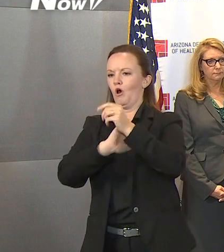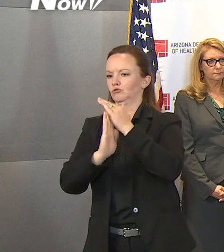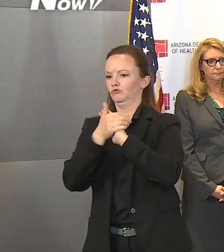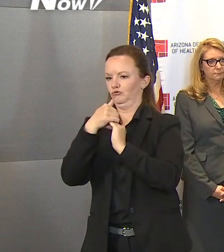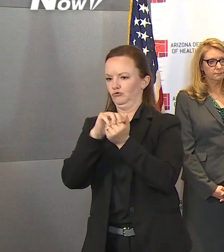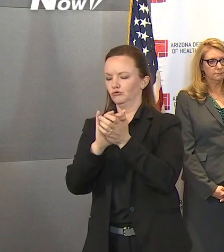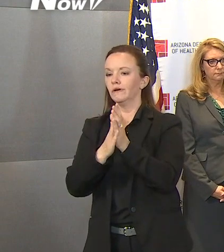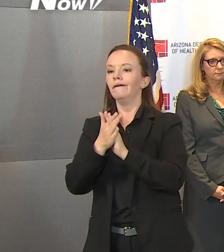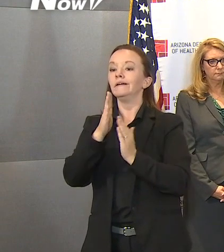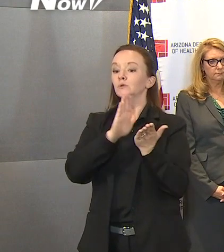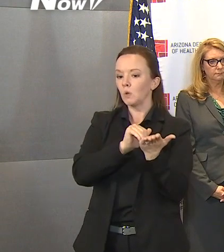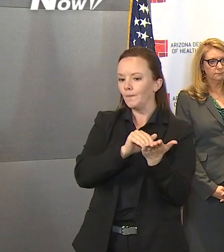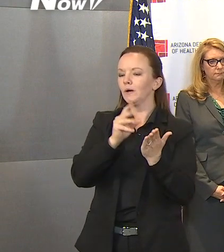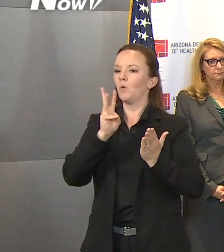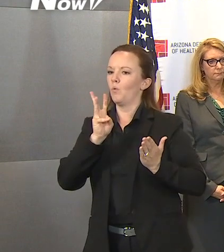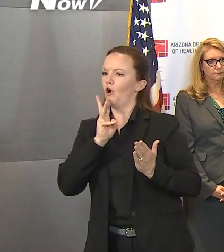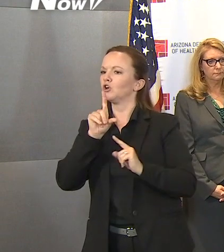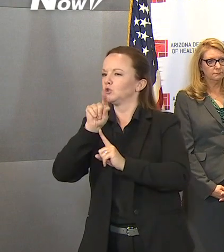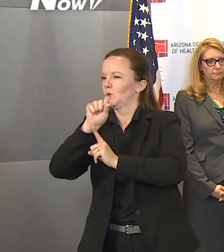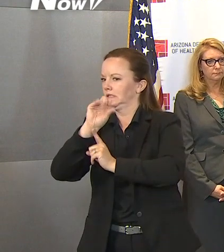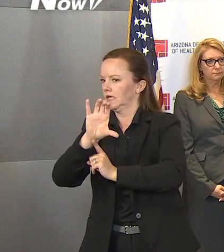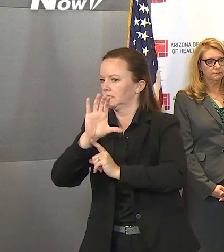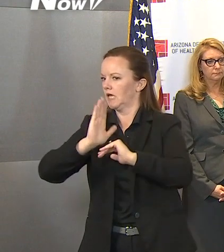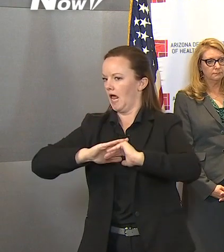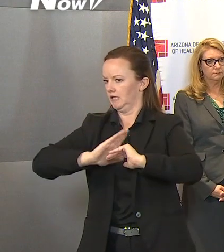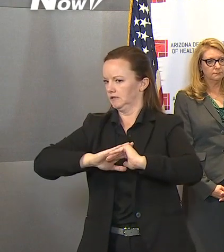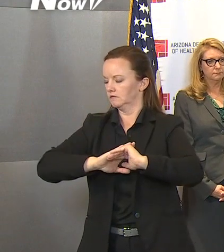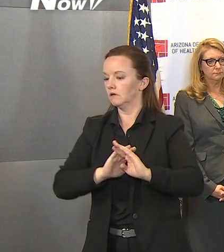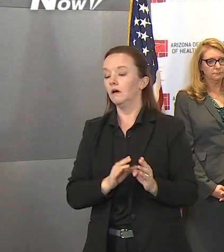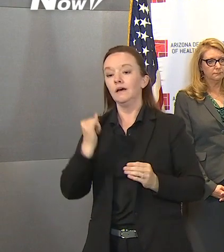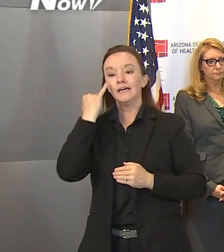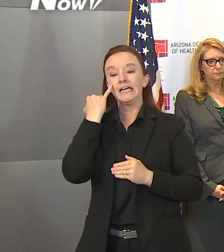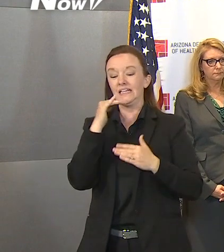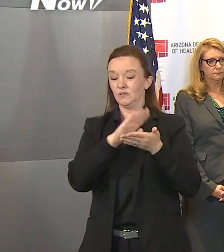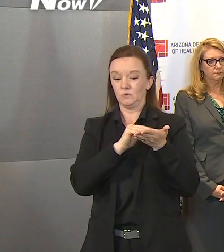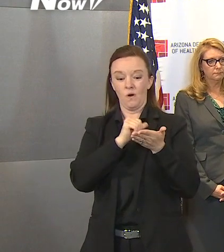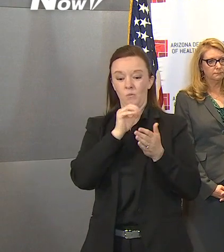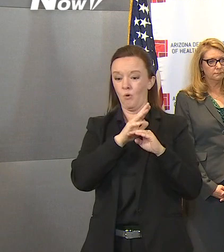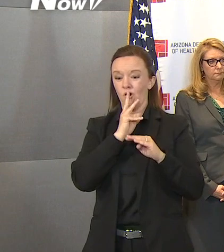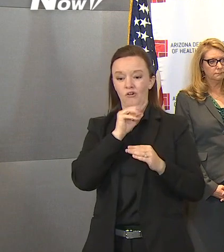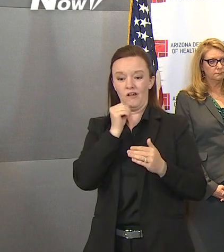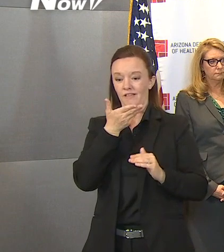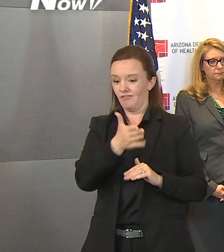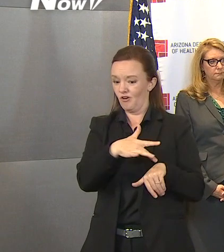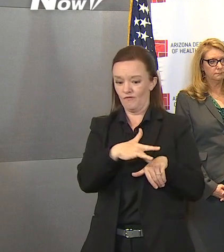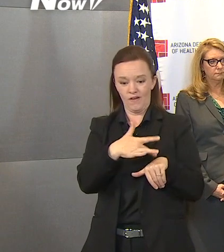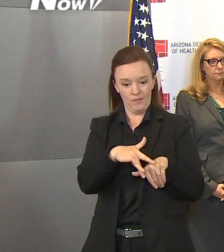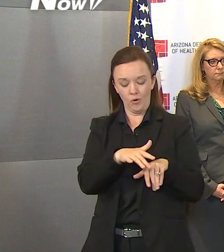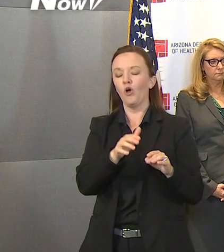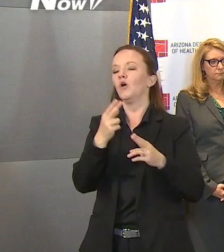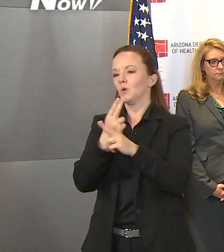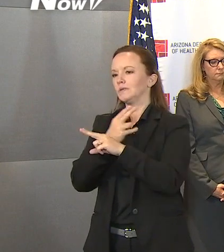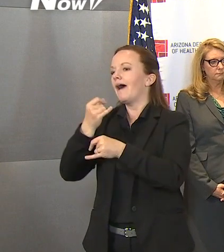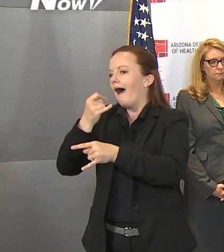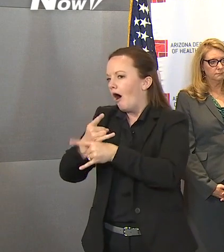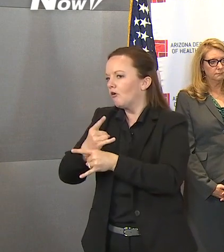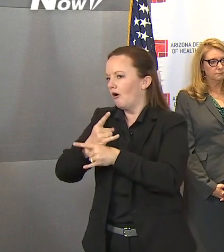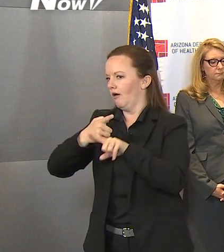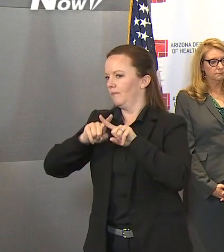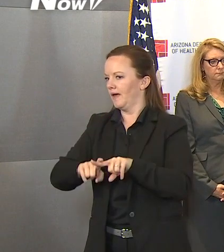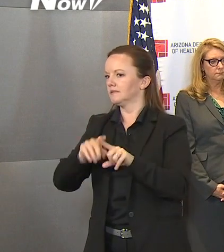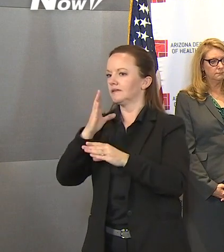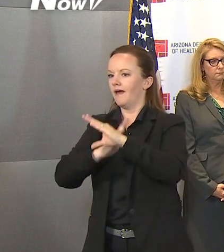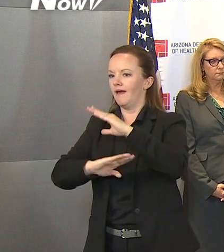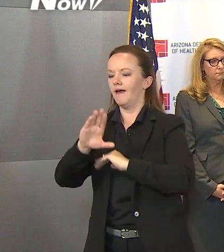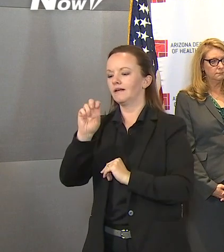20 seconds. If soap and water are not available, use an alcohol-based hand sanitizer. Avoid touching your